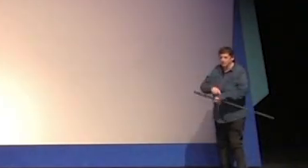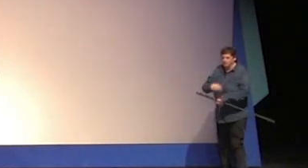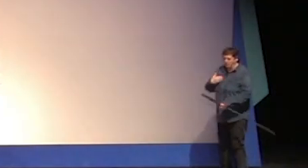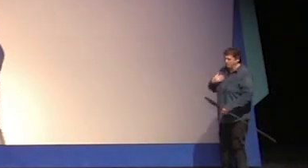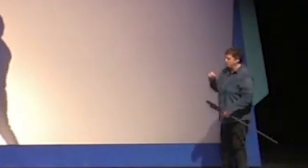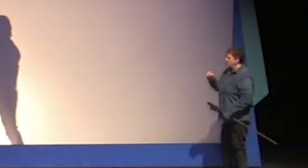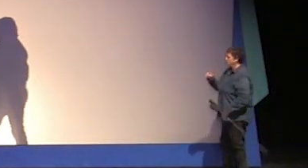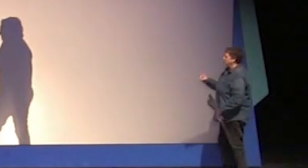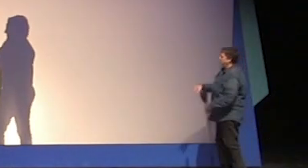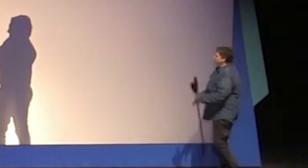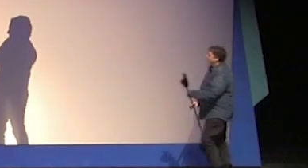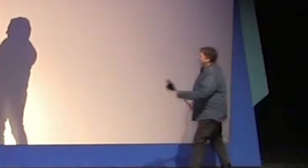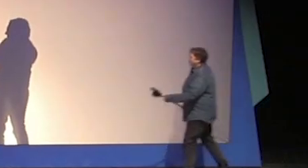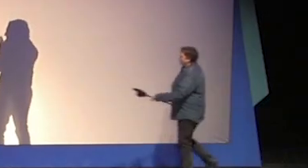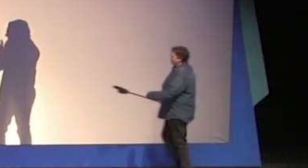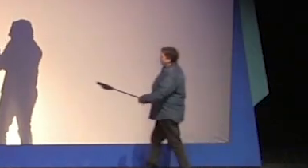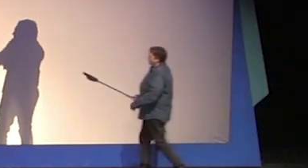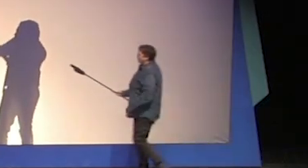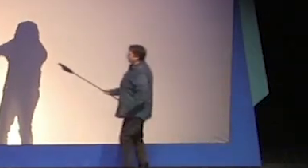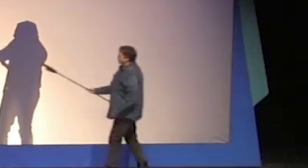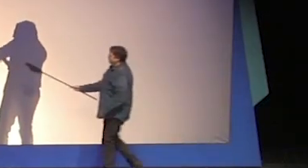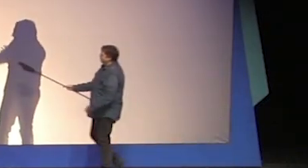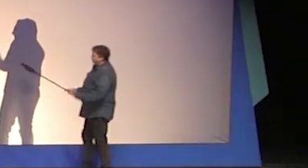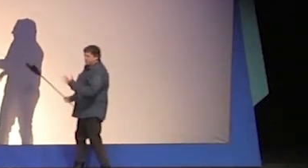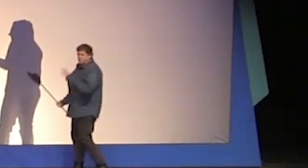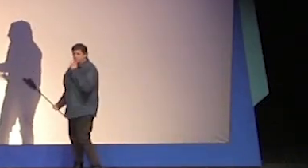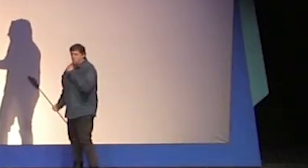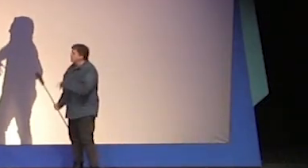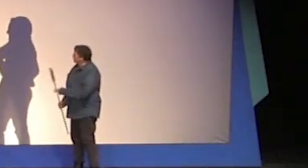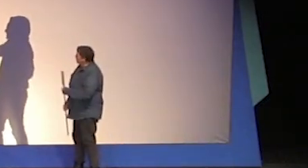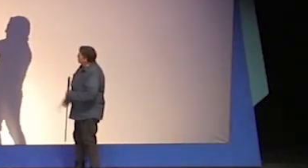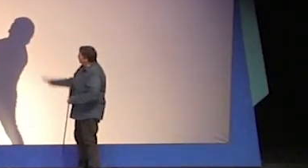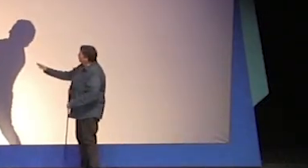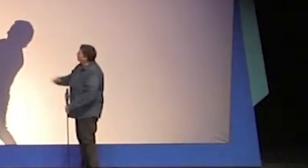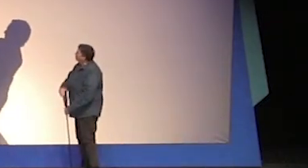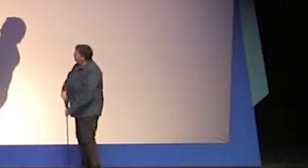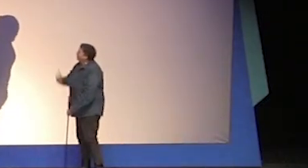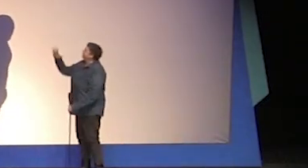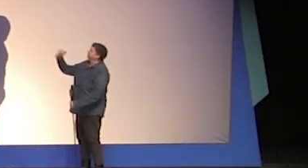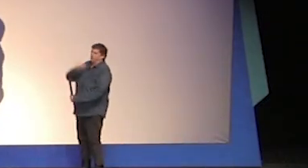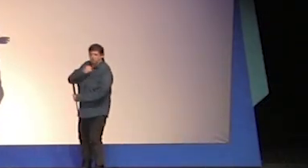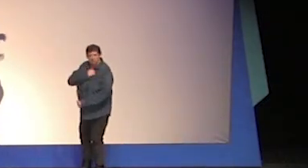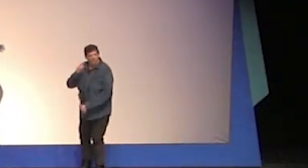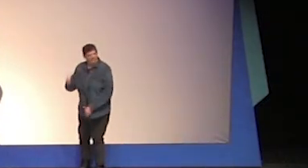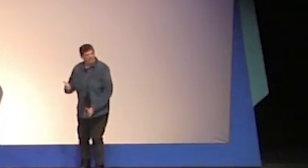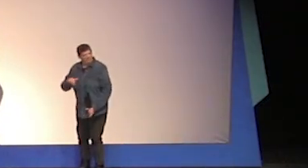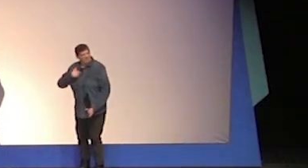Now, remember, deaf standard time. okay, so wow. I am so Oh. glad that we got to chat for You're hours. still That was so talking.